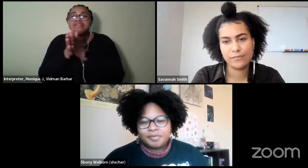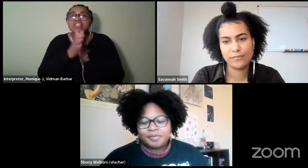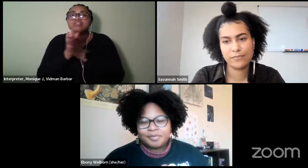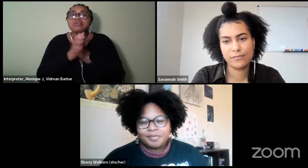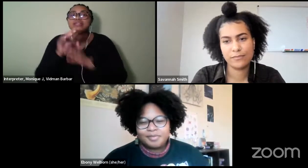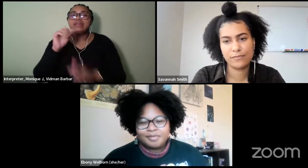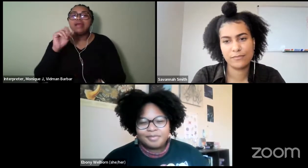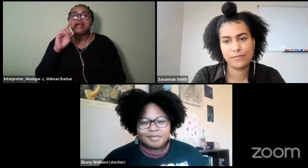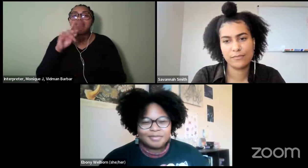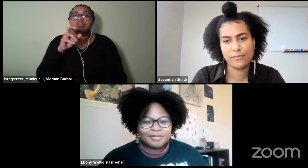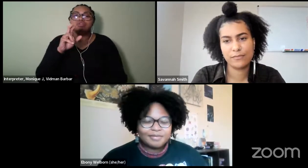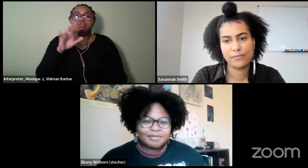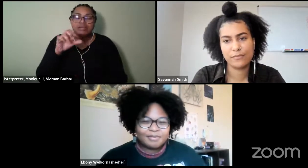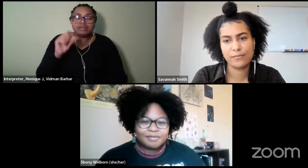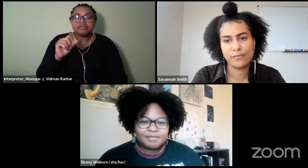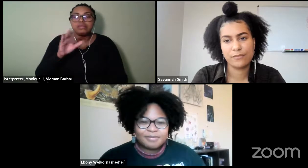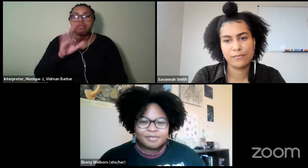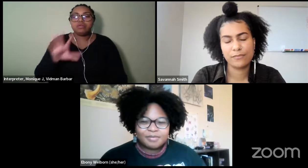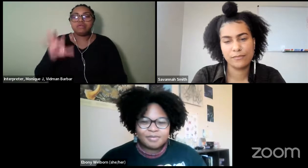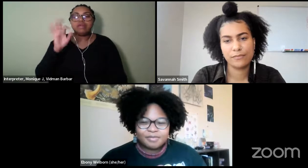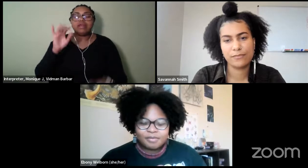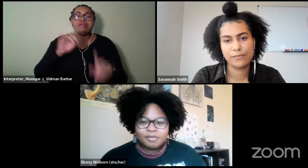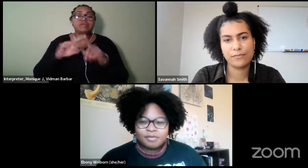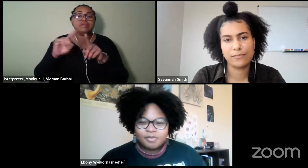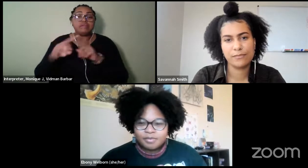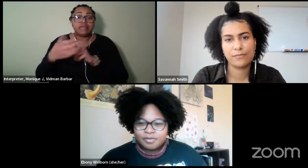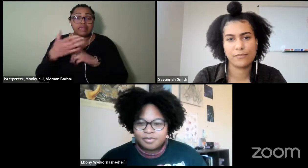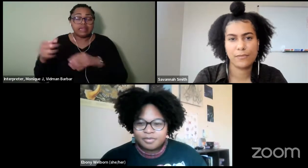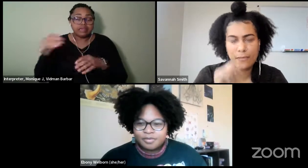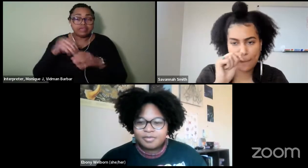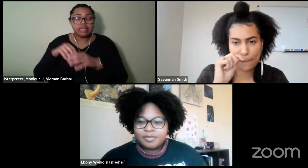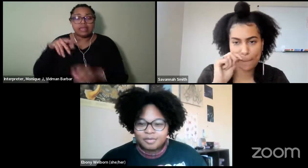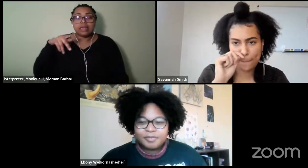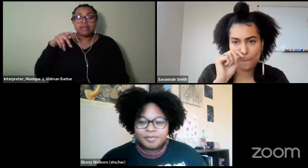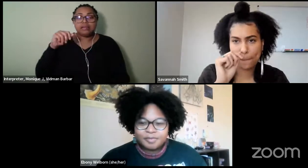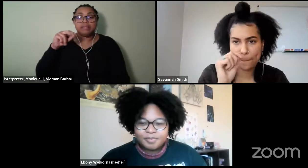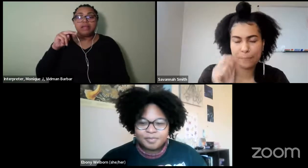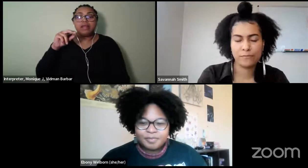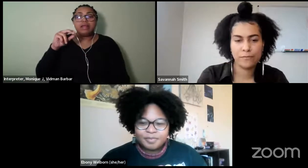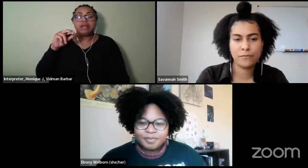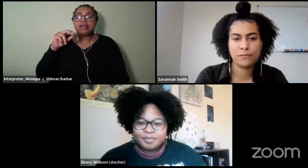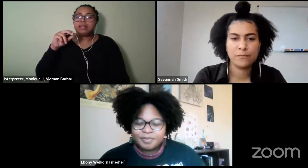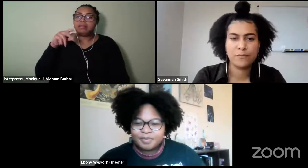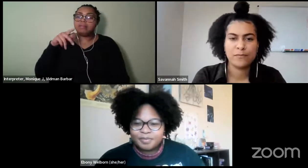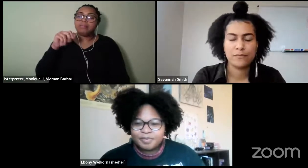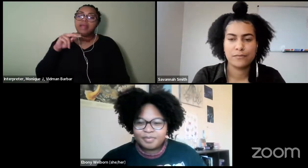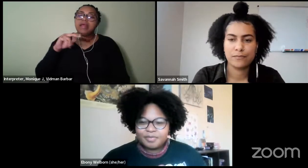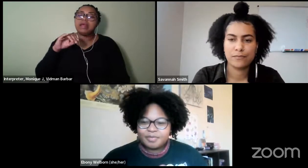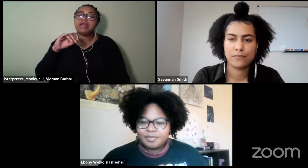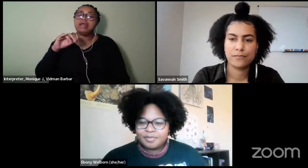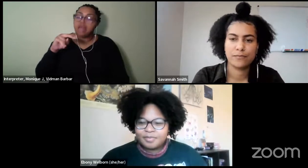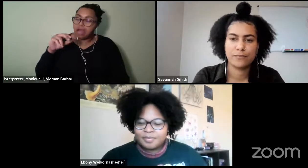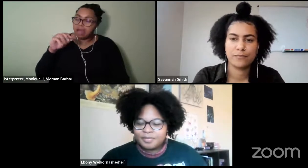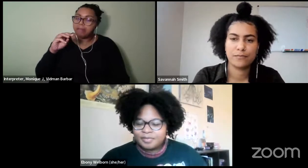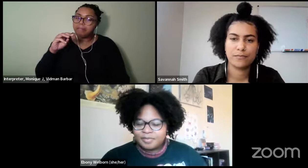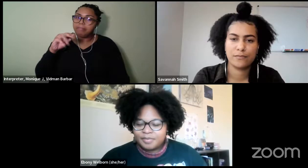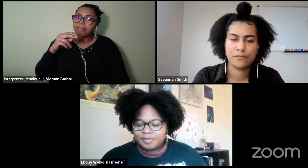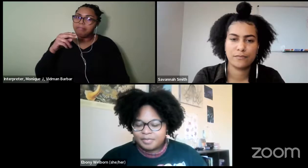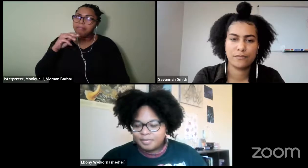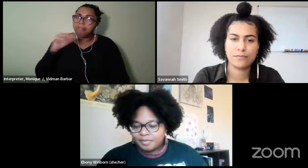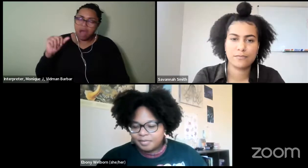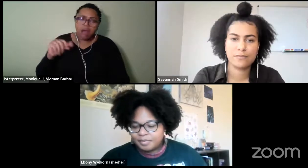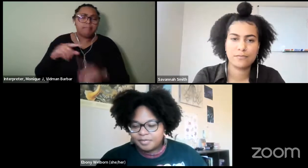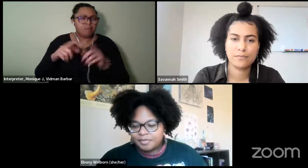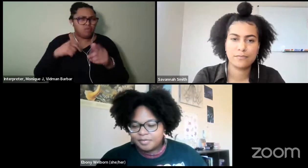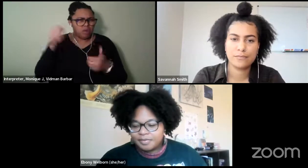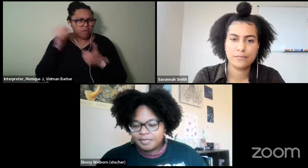different things in Panama, correct, I believe. And then from what they were